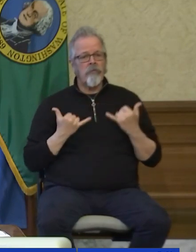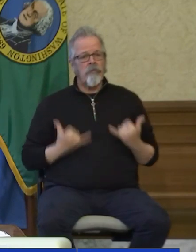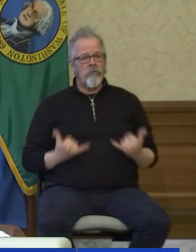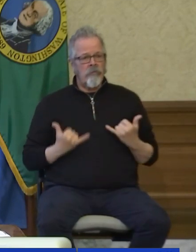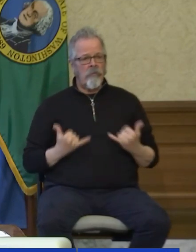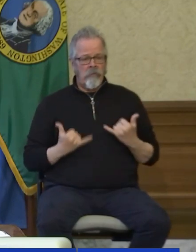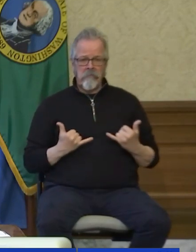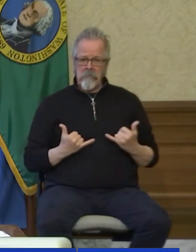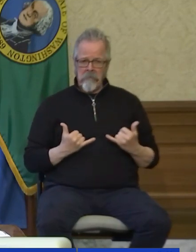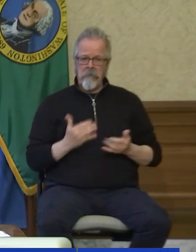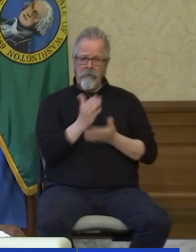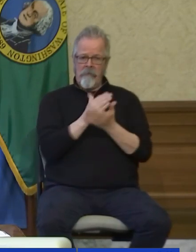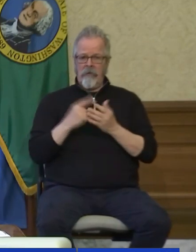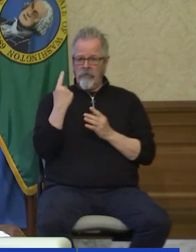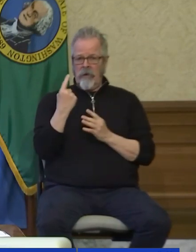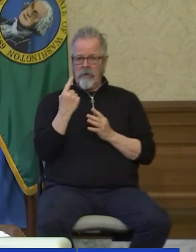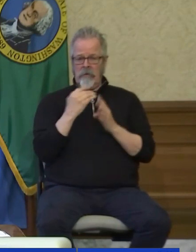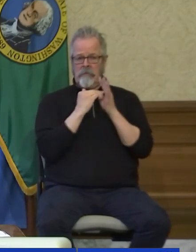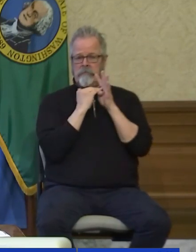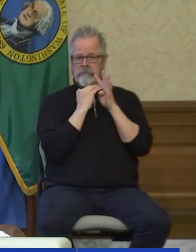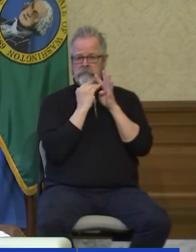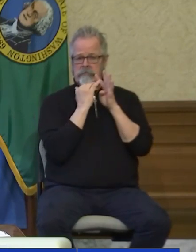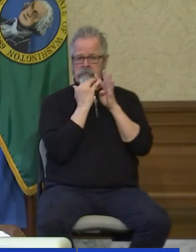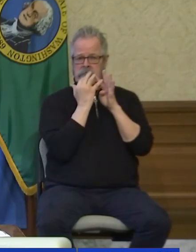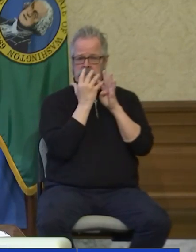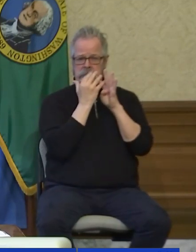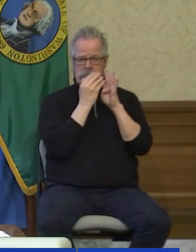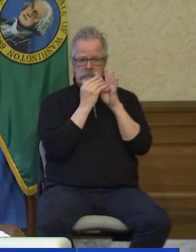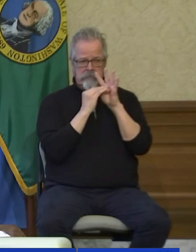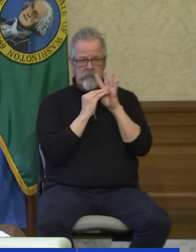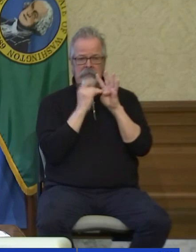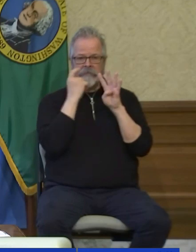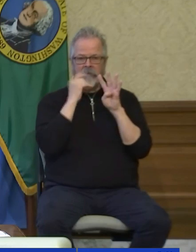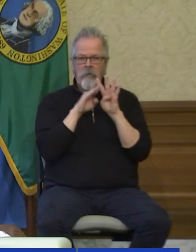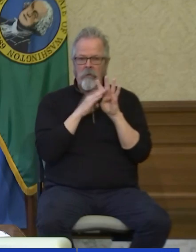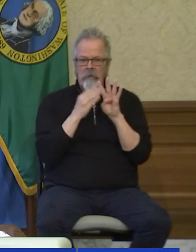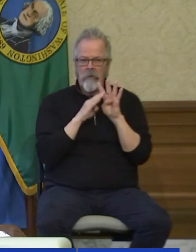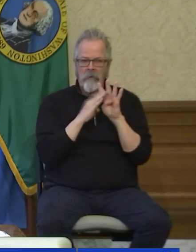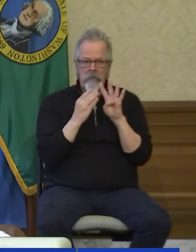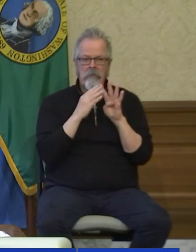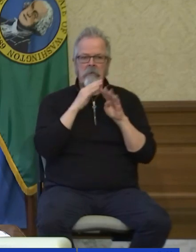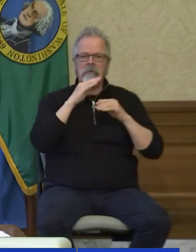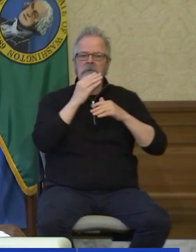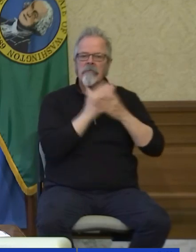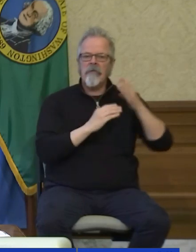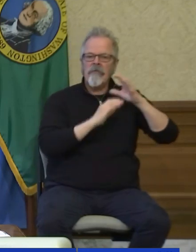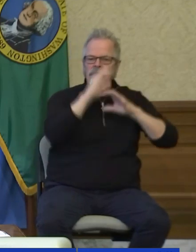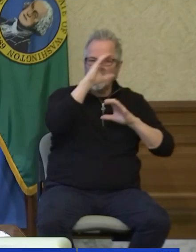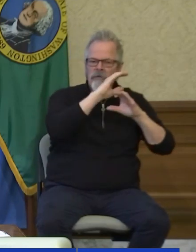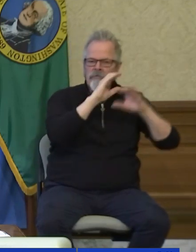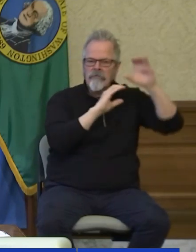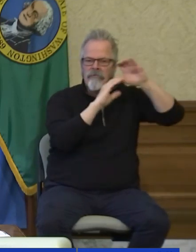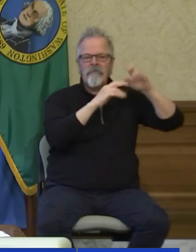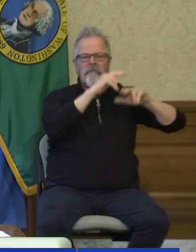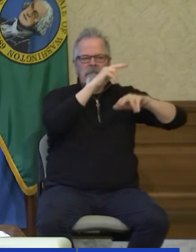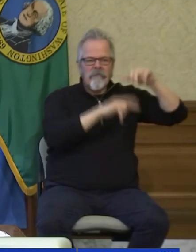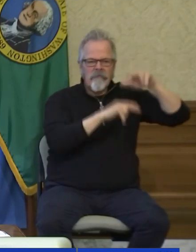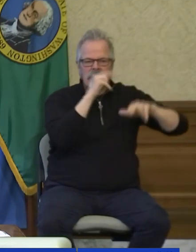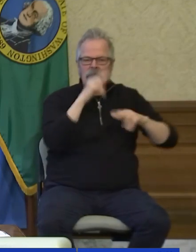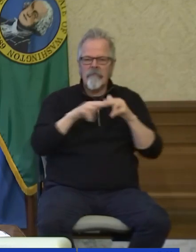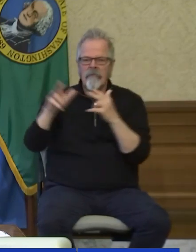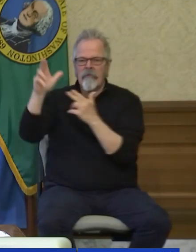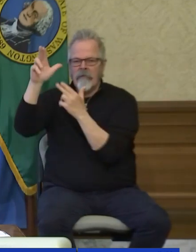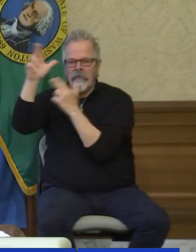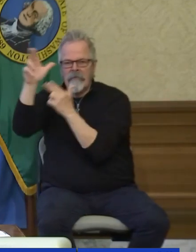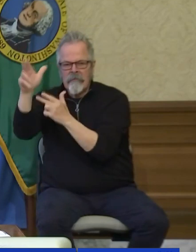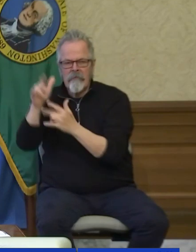the industries to have protocols available to them by mid-May that will allow retail curbside pickup